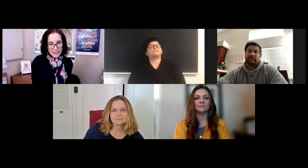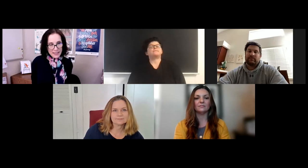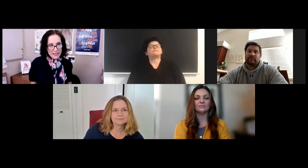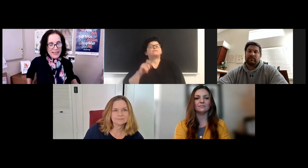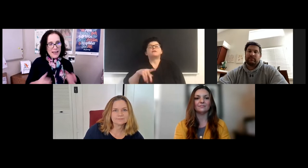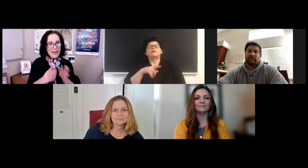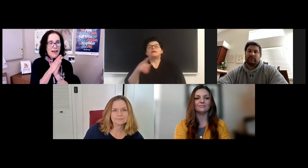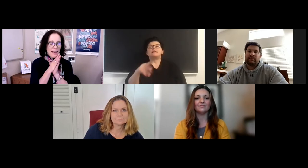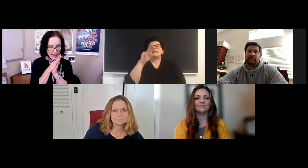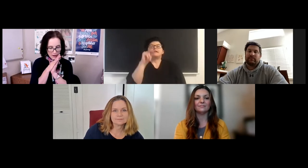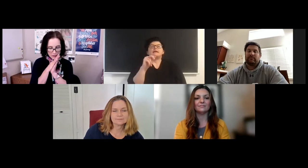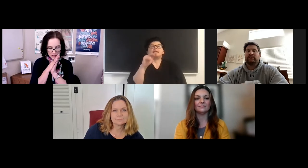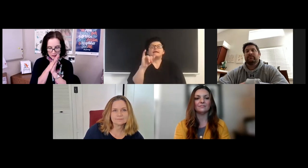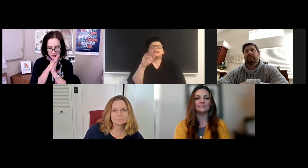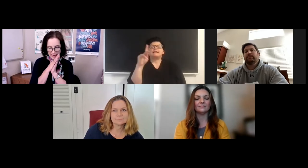Nikki, like,